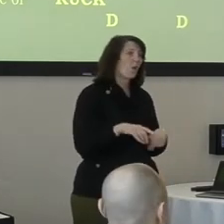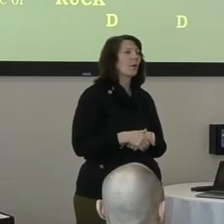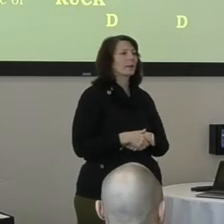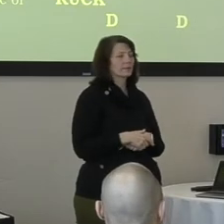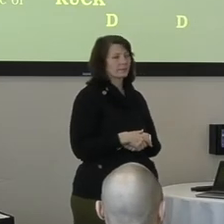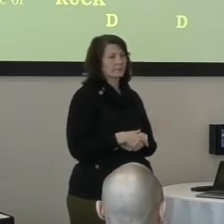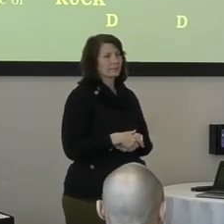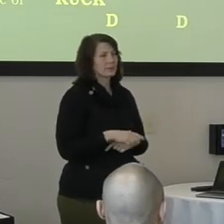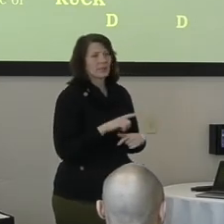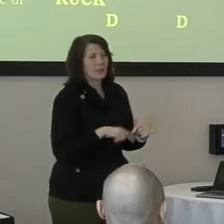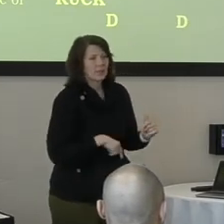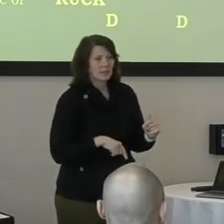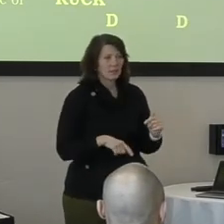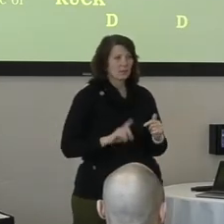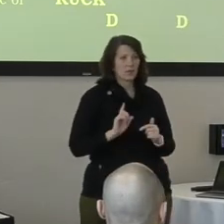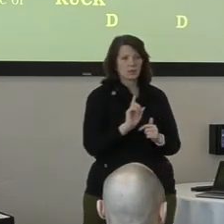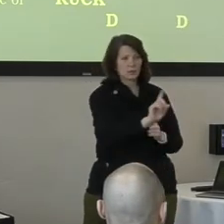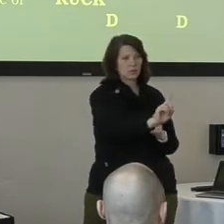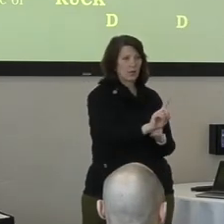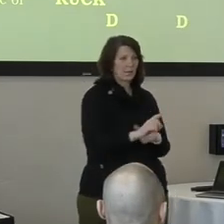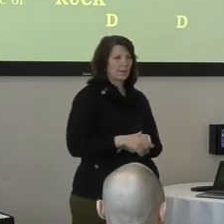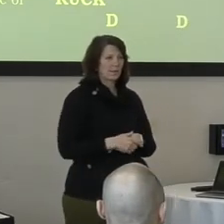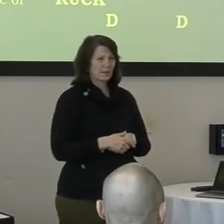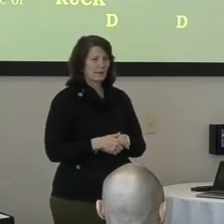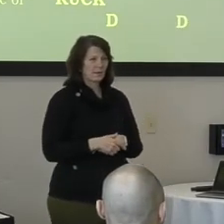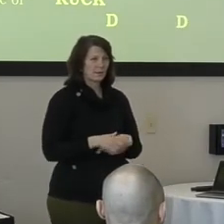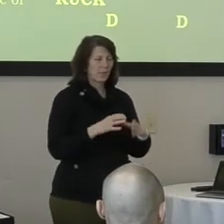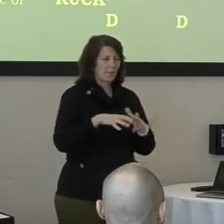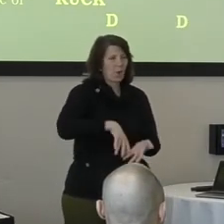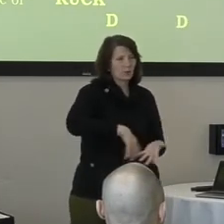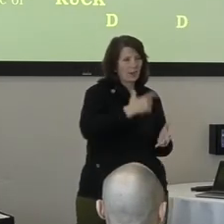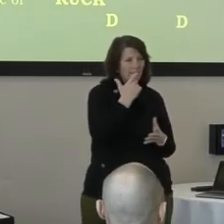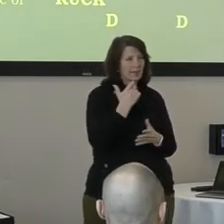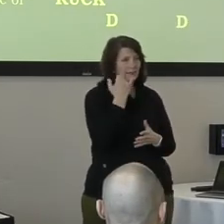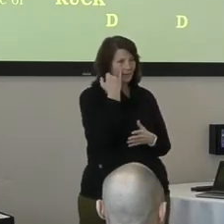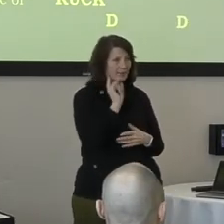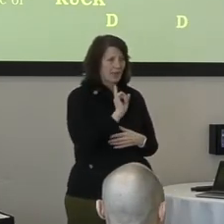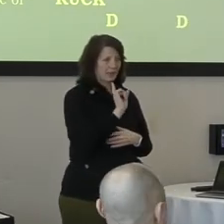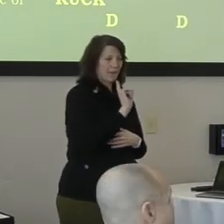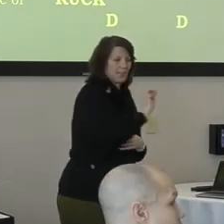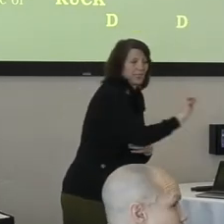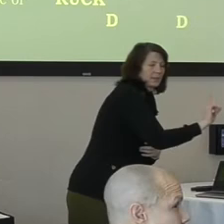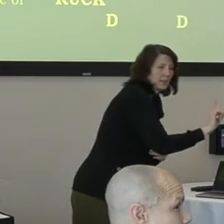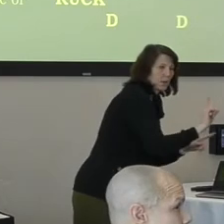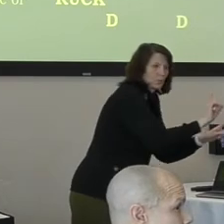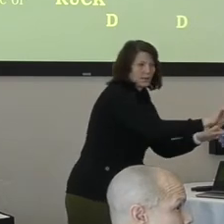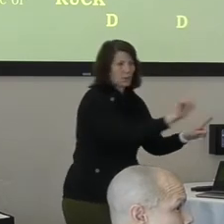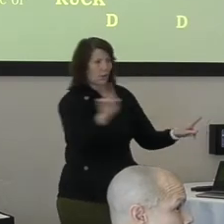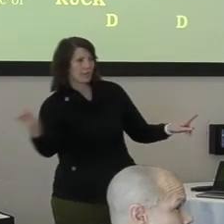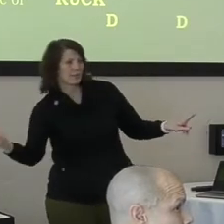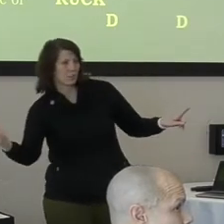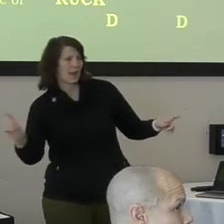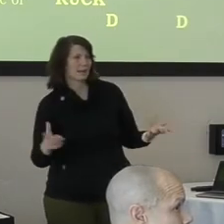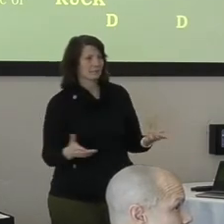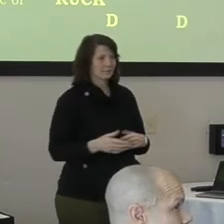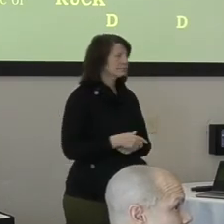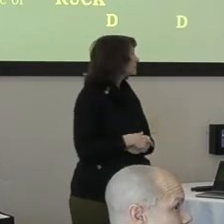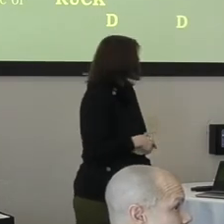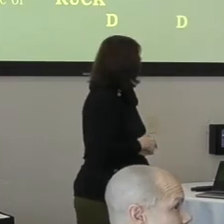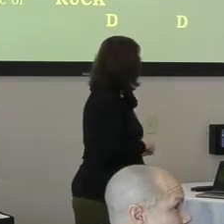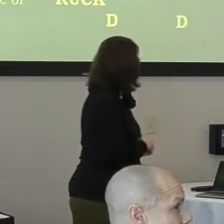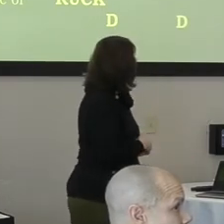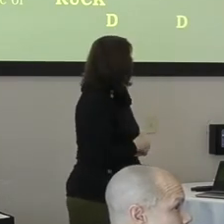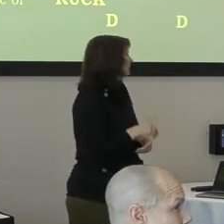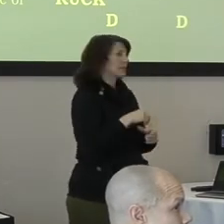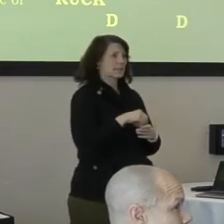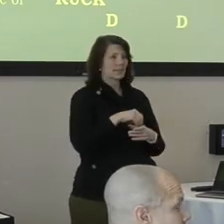So they can't just shoot up with those two hard steps when the ball's out, because if they come this way and we just send everybody out wide, well, that